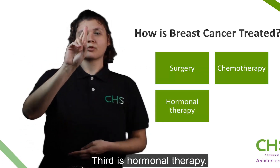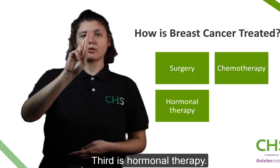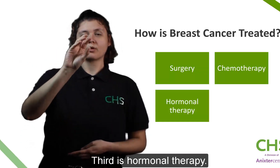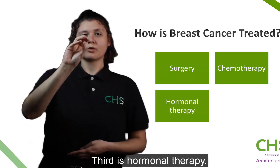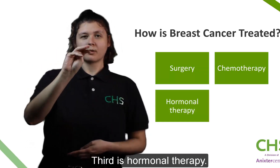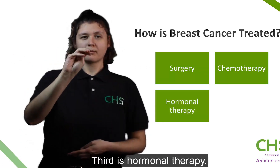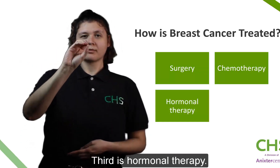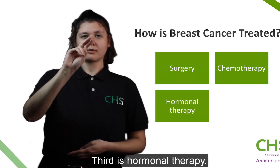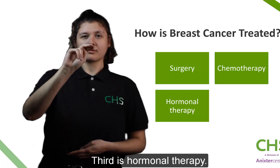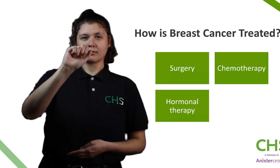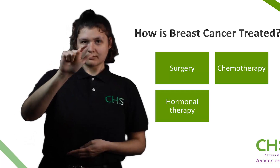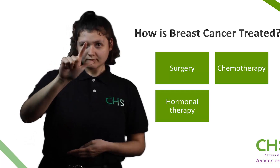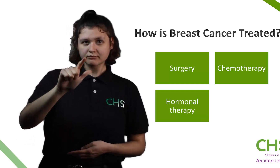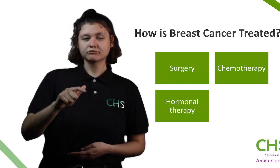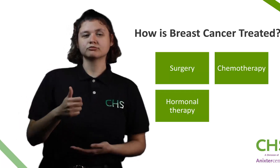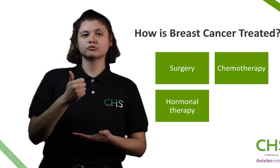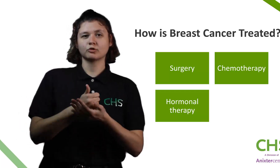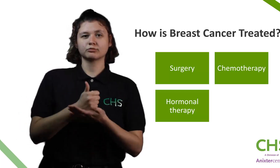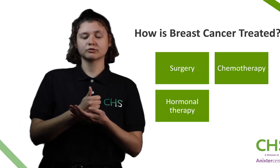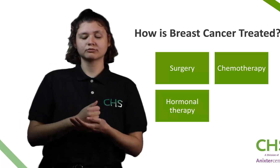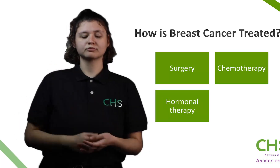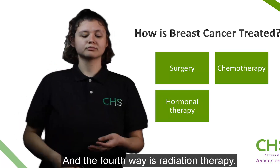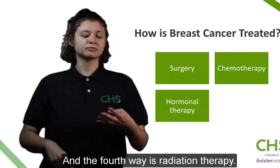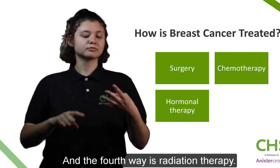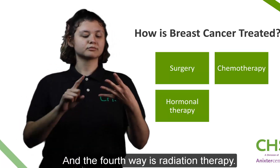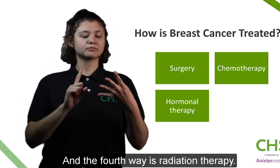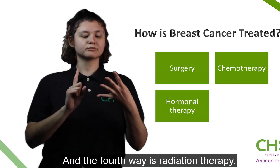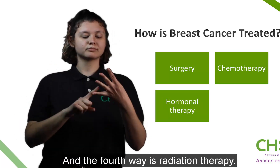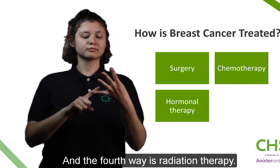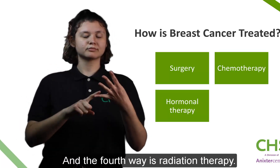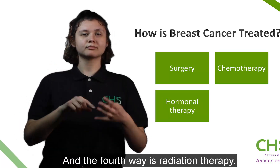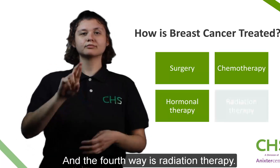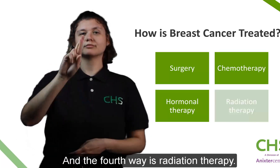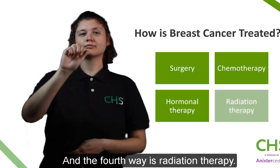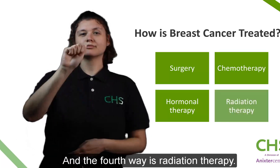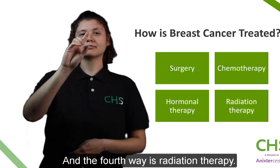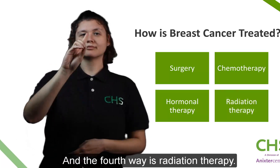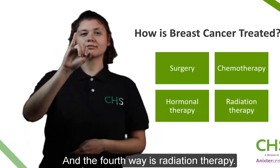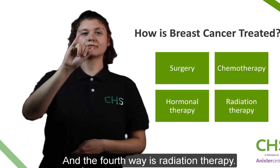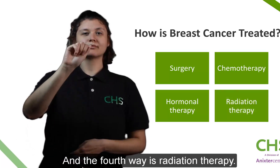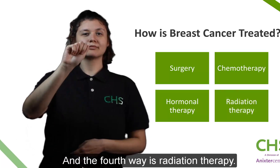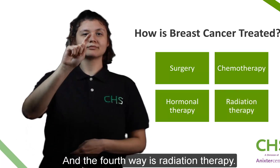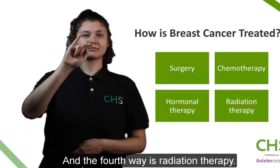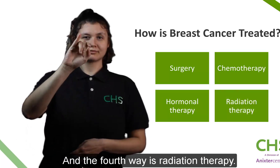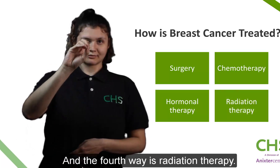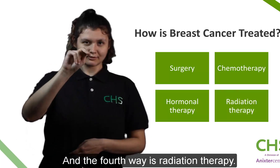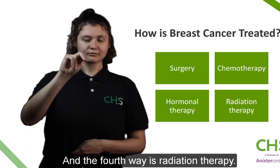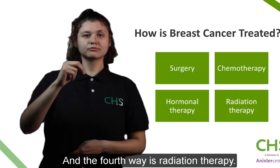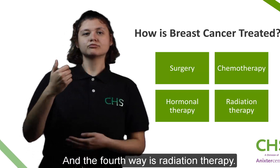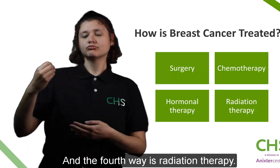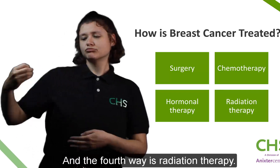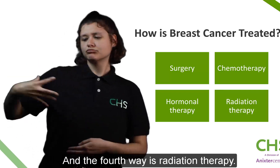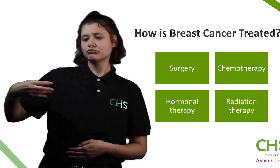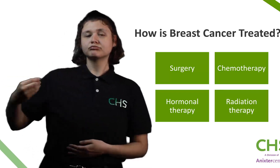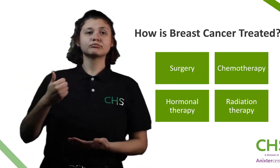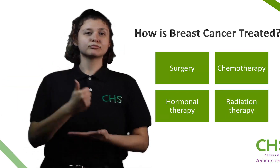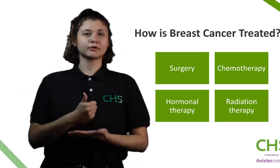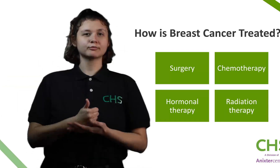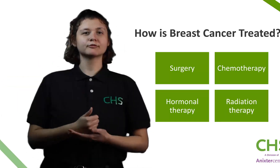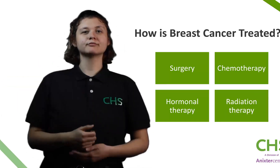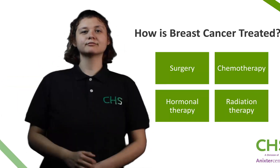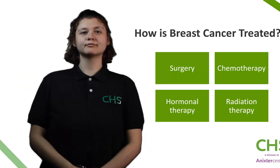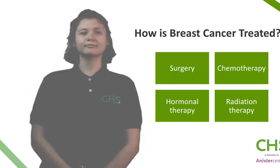is hormonal therapy. And the 4th way is radiation therapy.